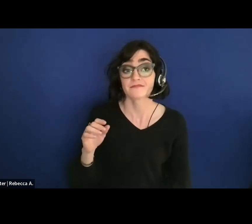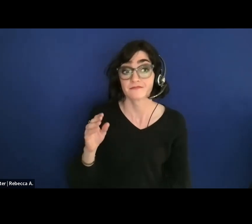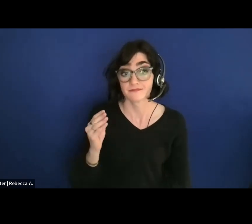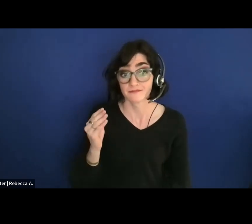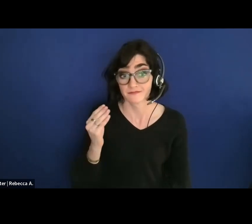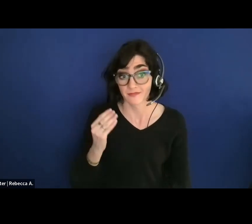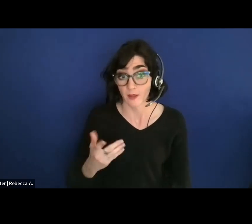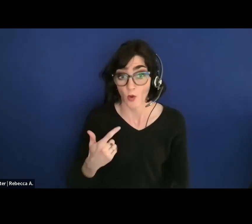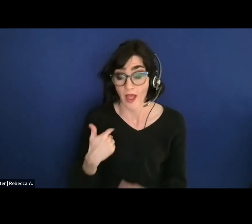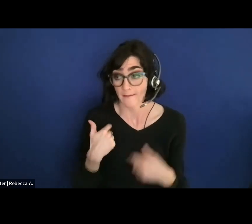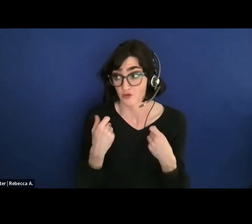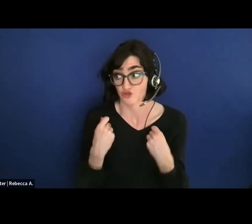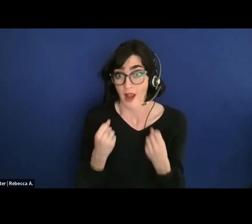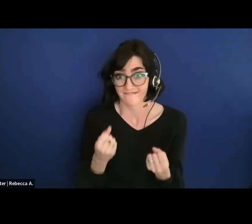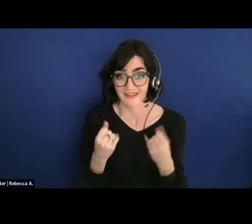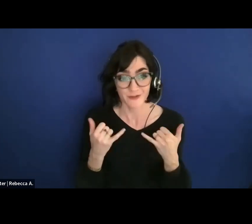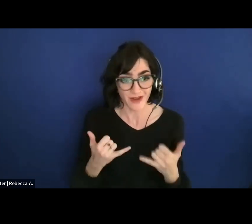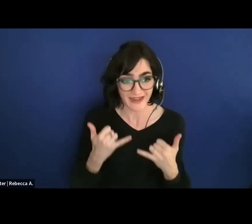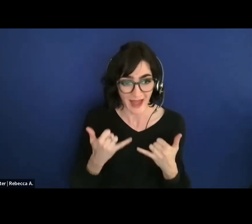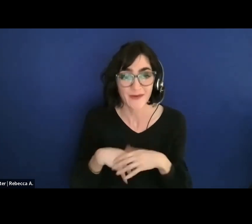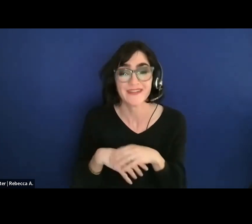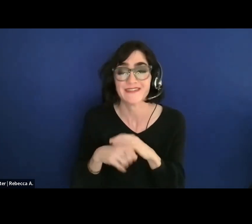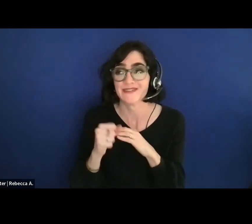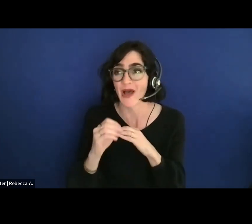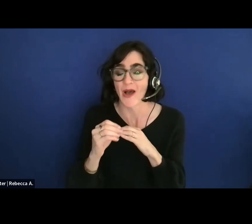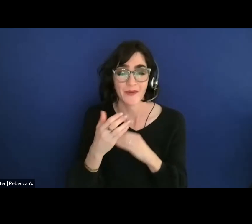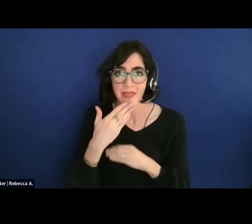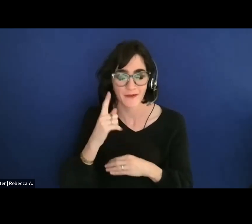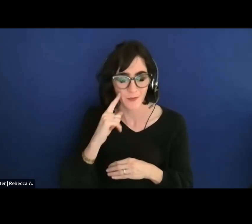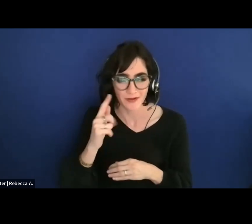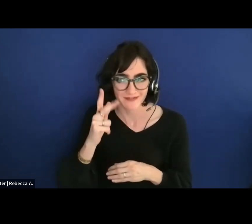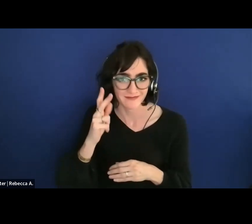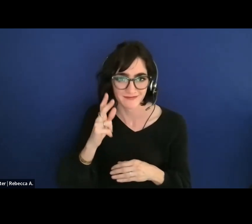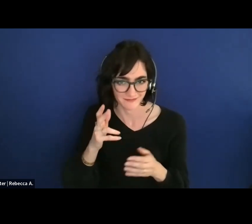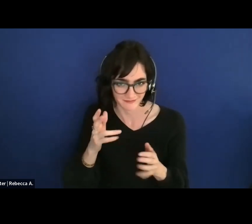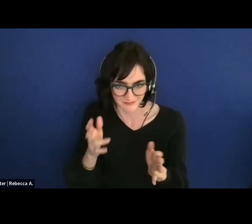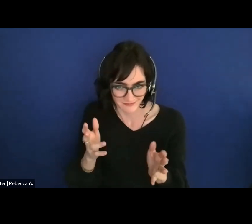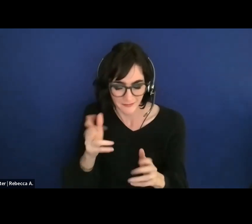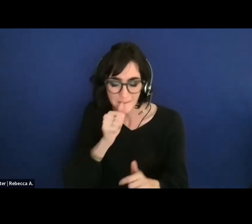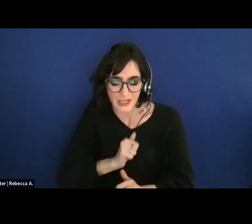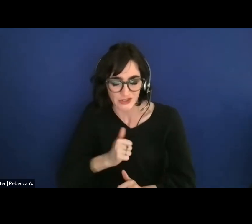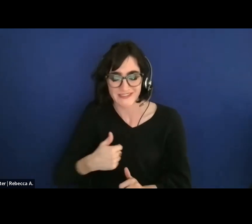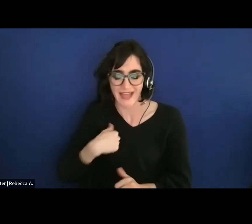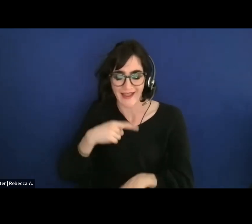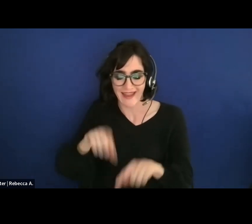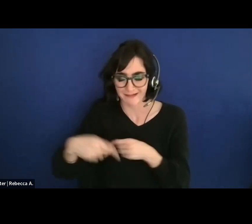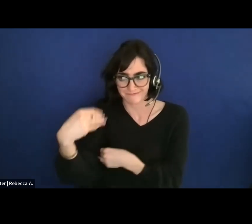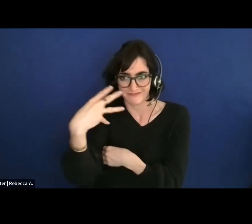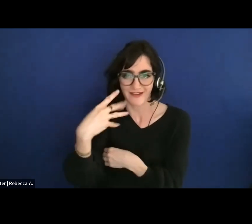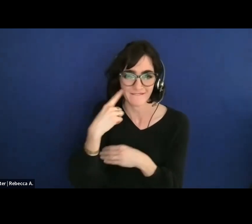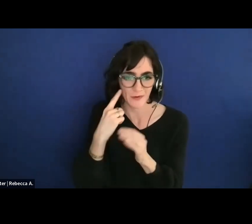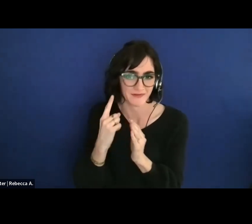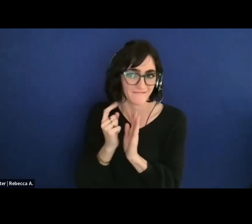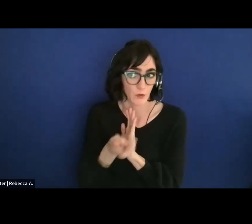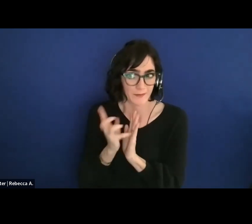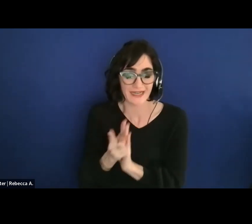thanks for humoring me while I'm on the phone because my Zoom app was not working on my phone, but I'll be on camera shortly. But yeah, Carrie's